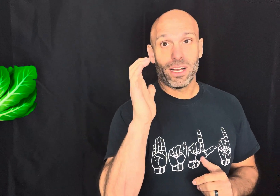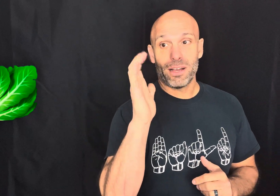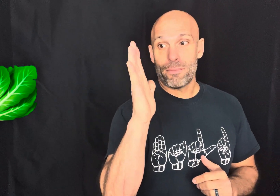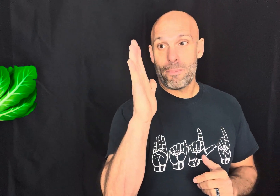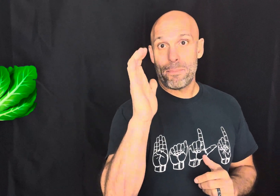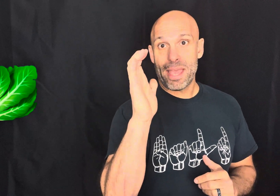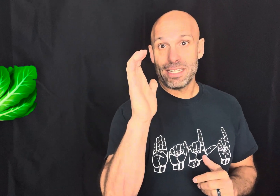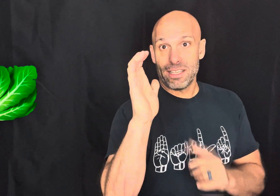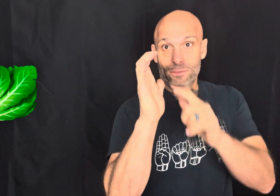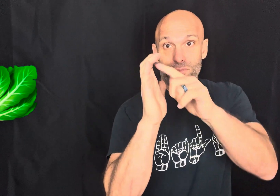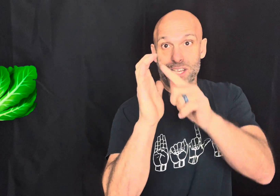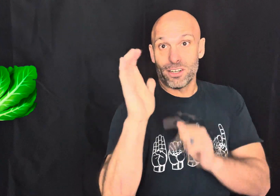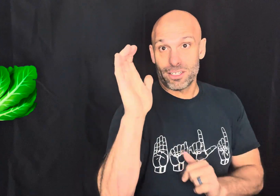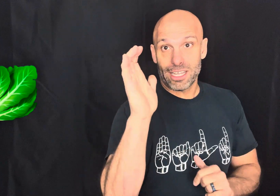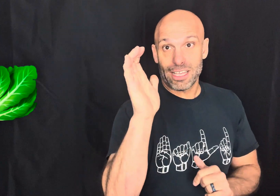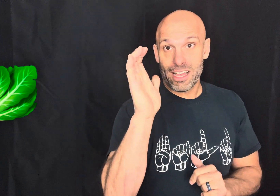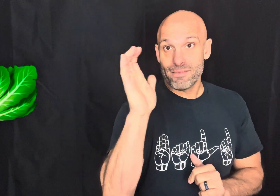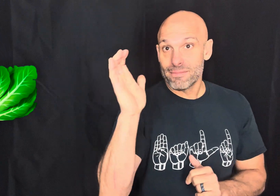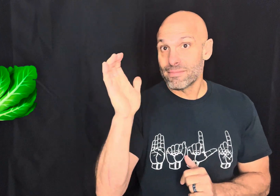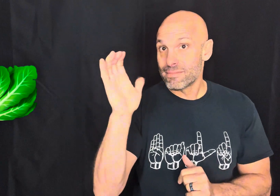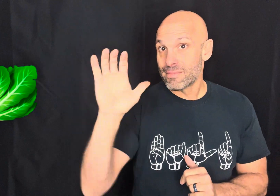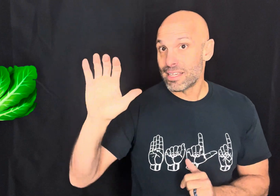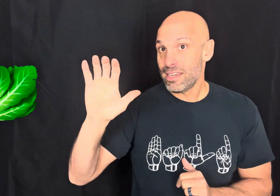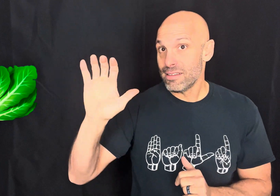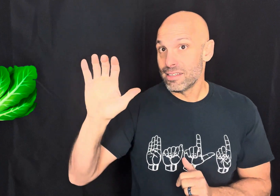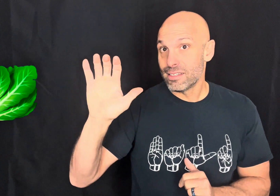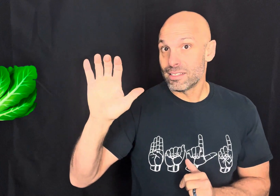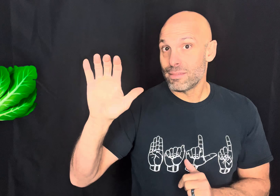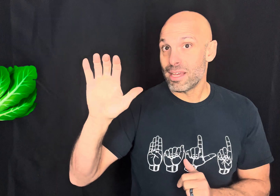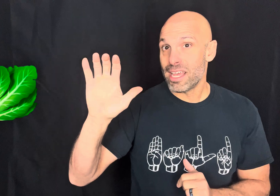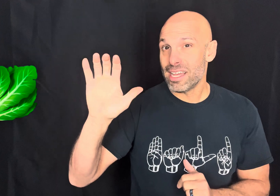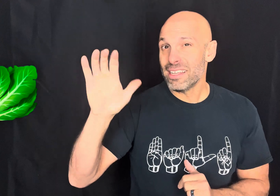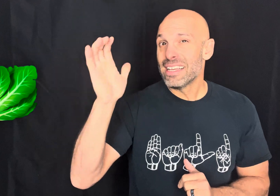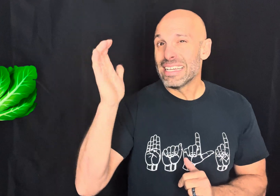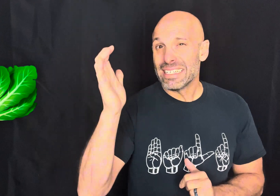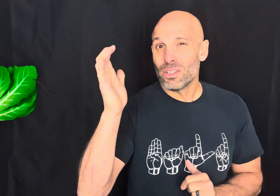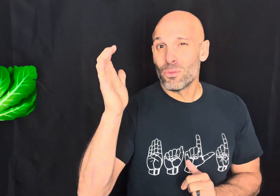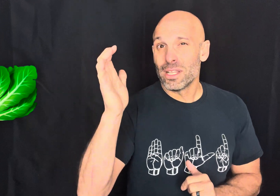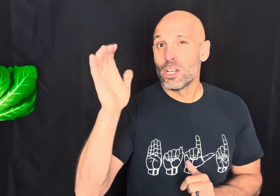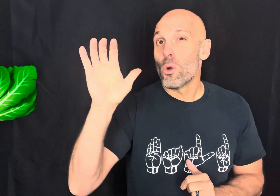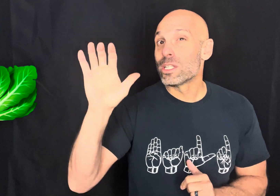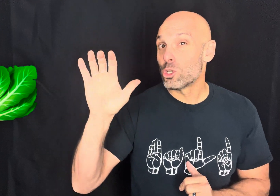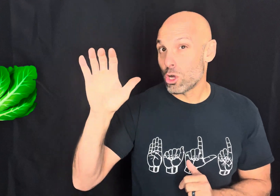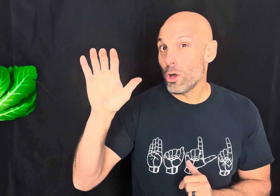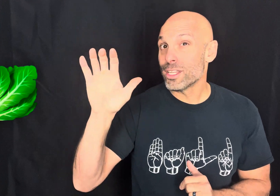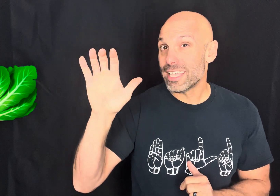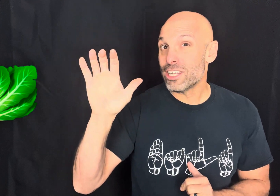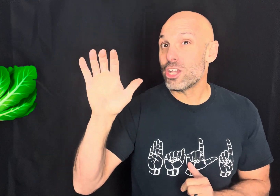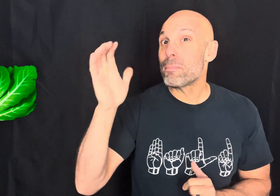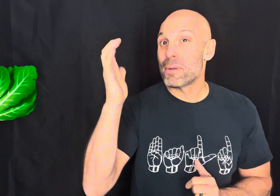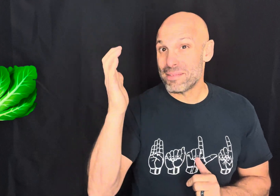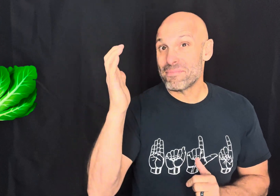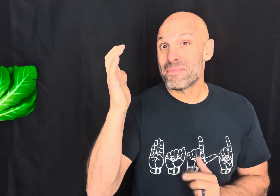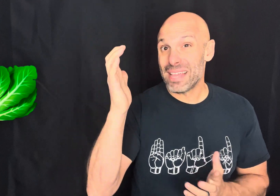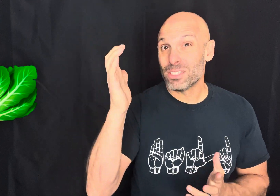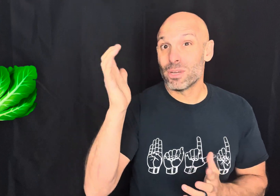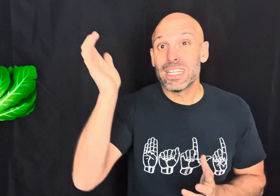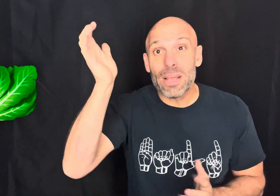a bent fingers like that. Okay, see my hand? Don't really know what to call this hand shape, but that's what it is. And we're